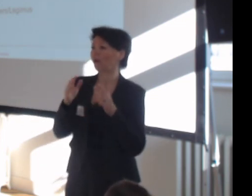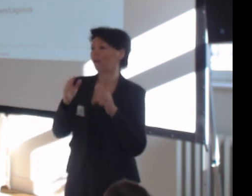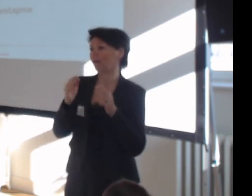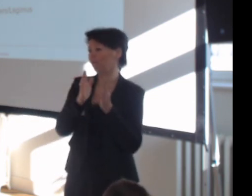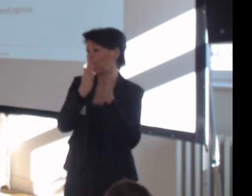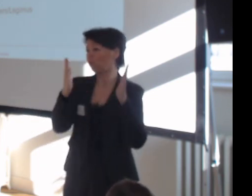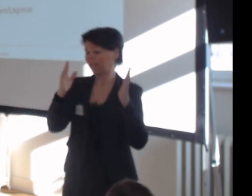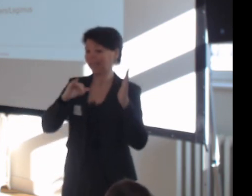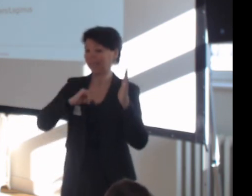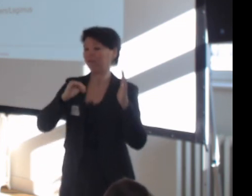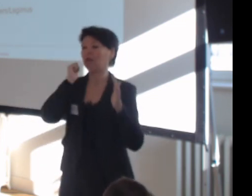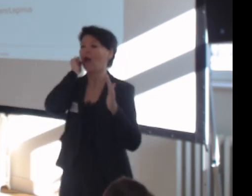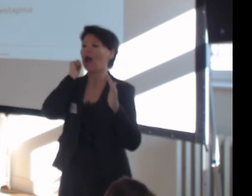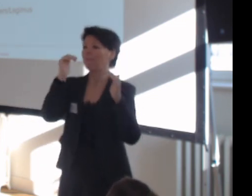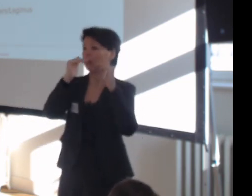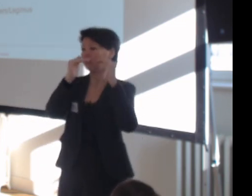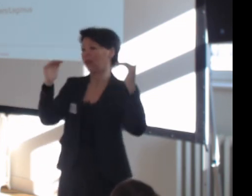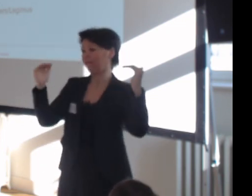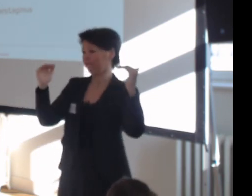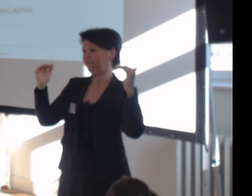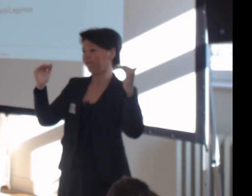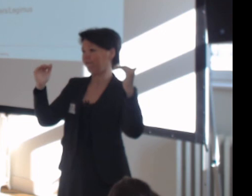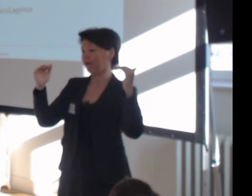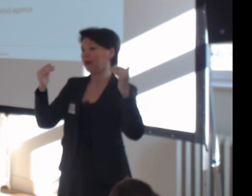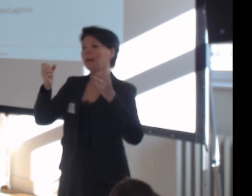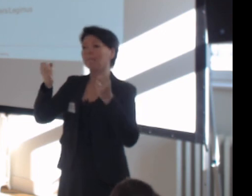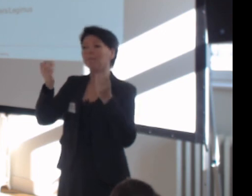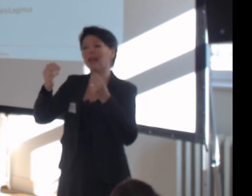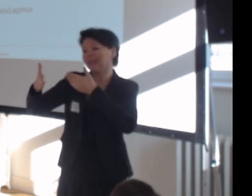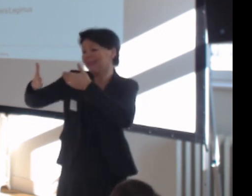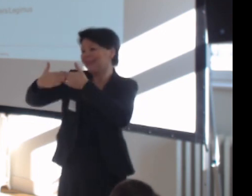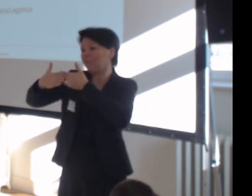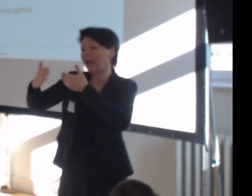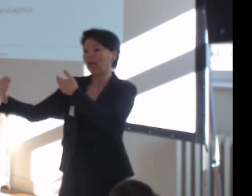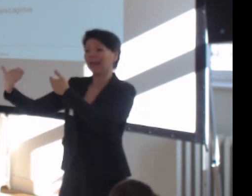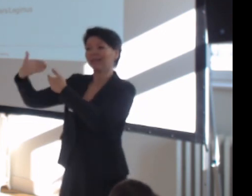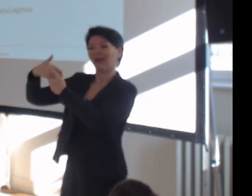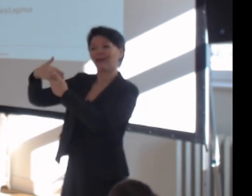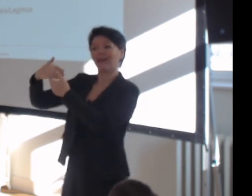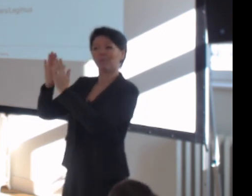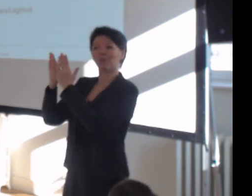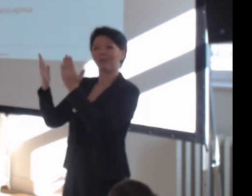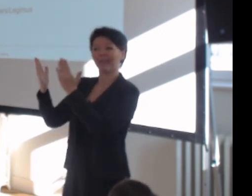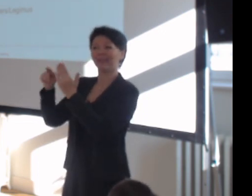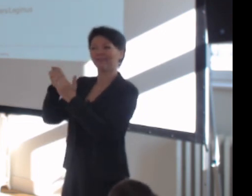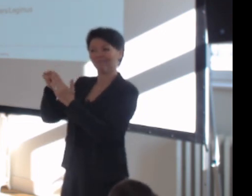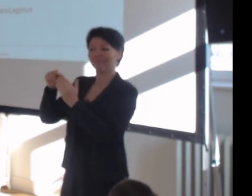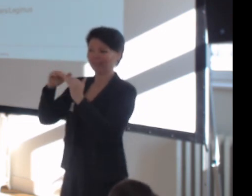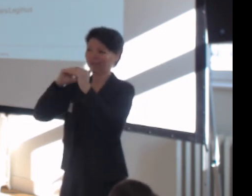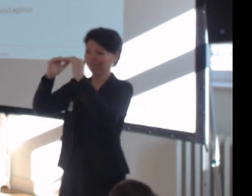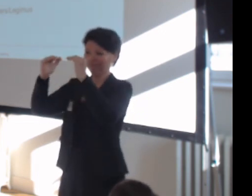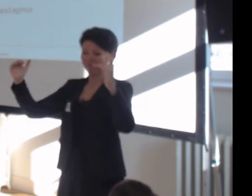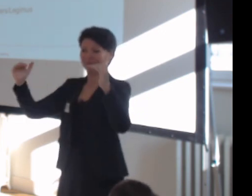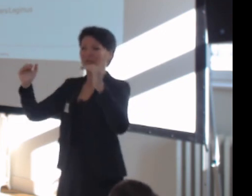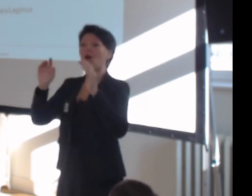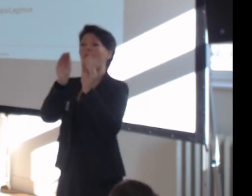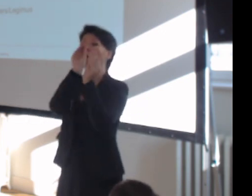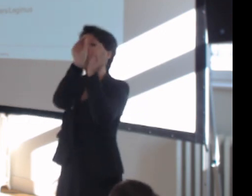is usually very close to the entrance of the library, and on the Apple shelf there's all the